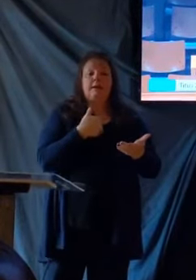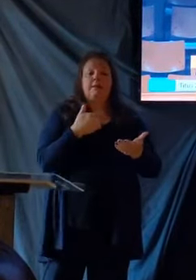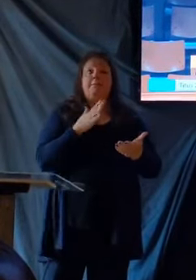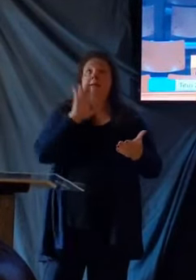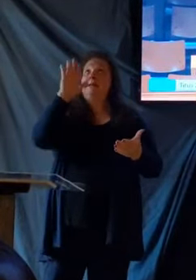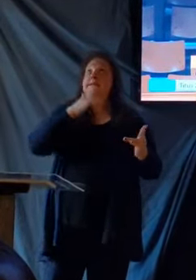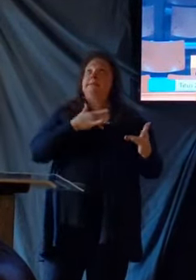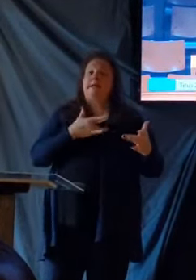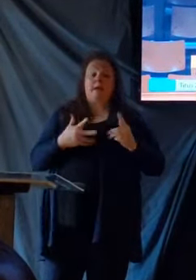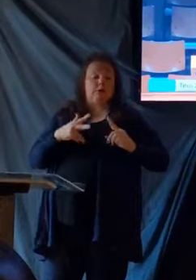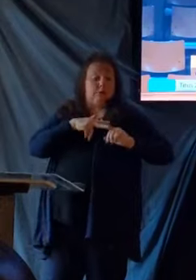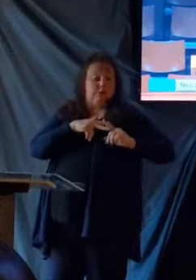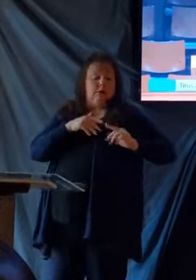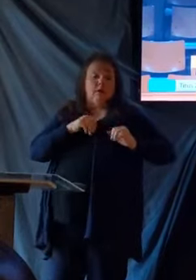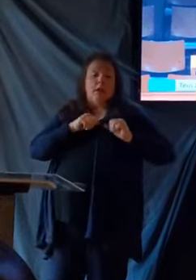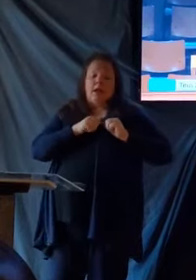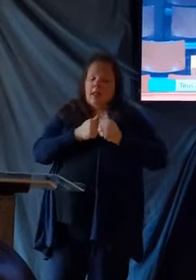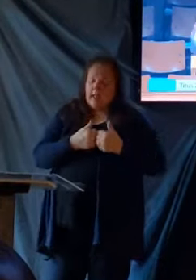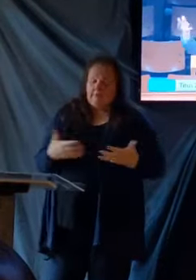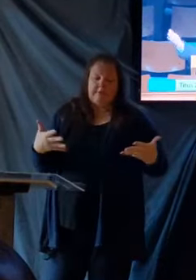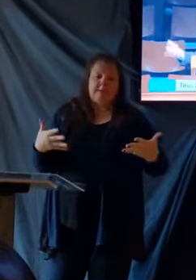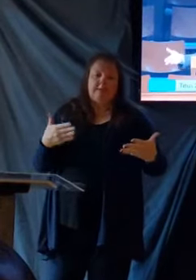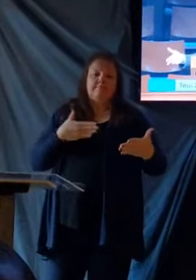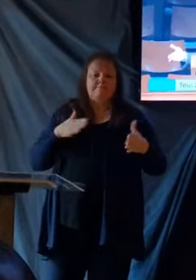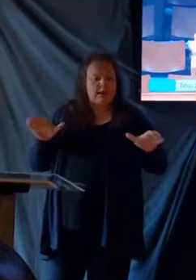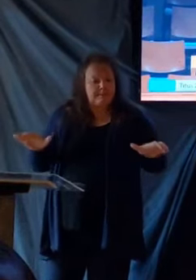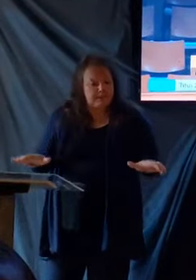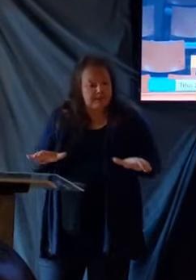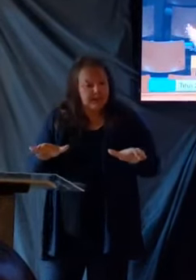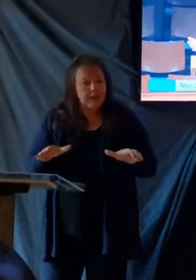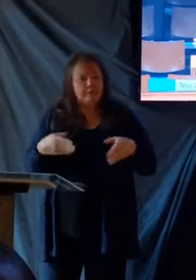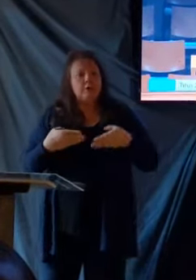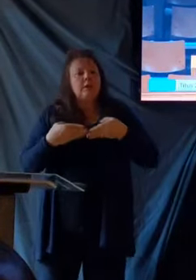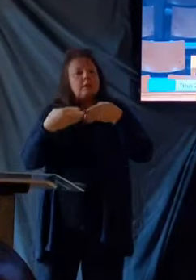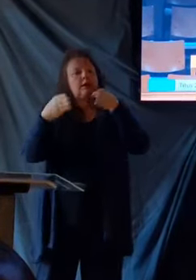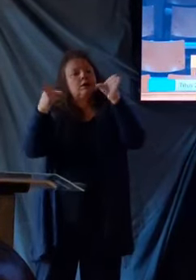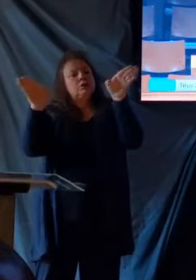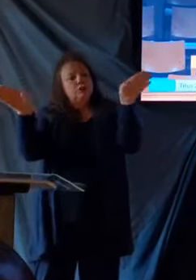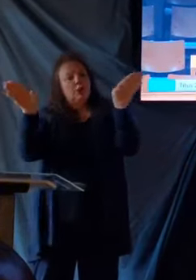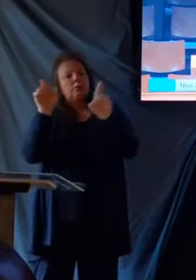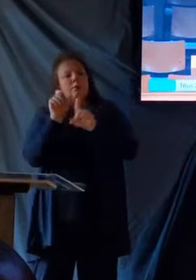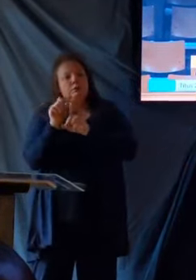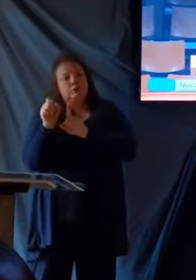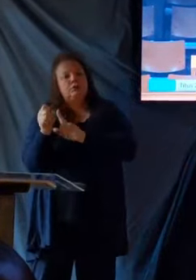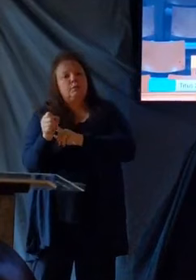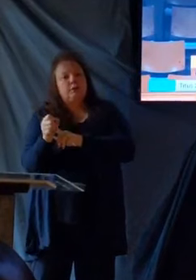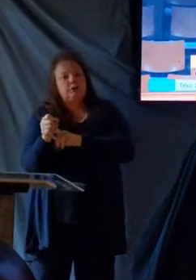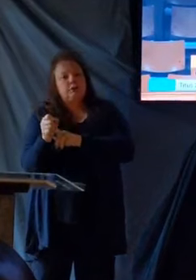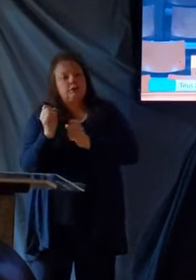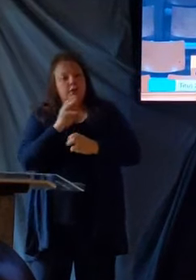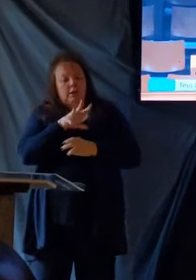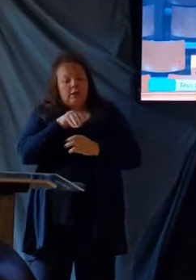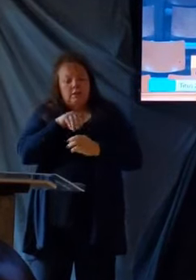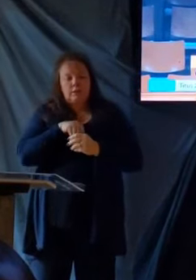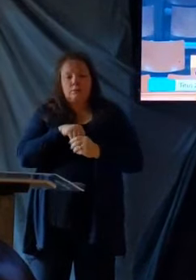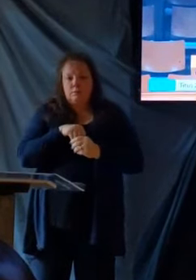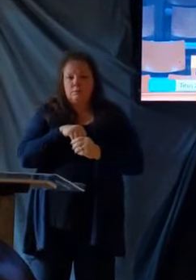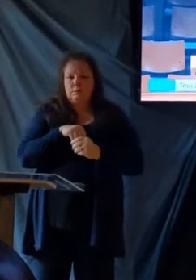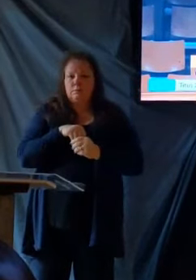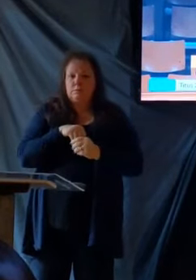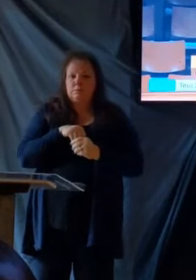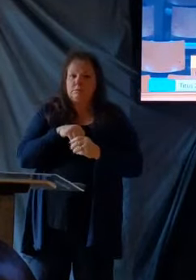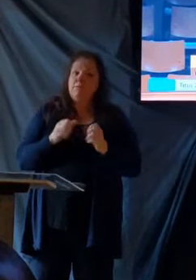everywhere. He's applying that godly character and conduct in the general situation that would encompass